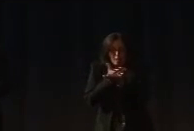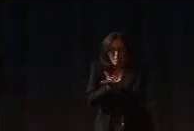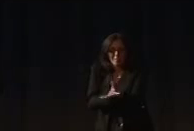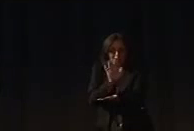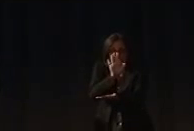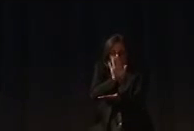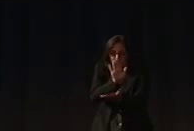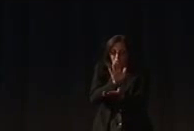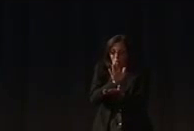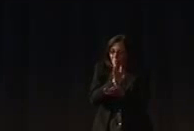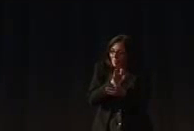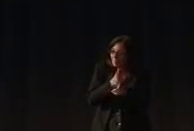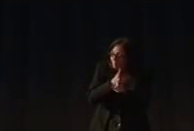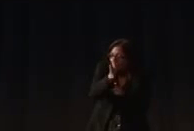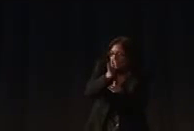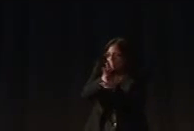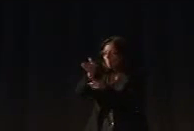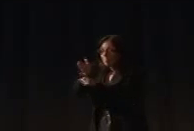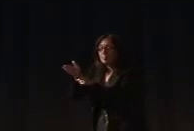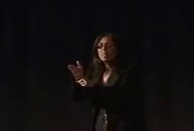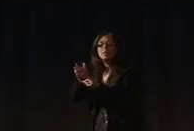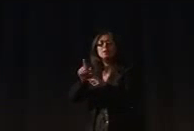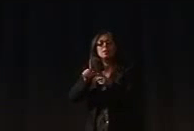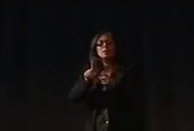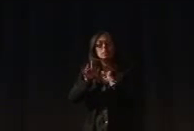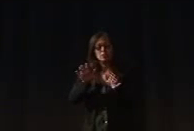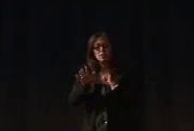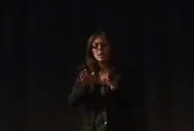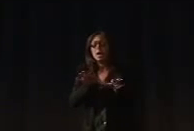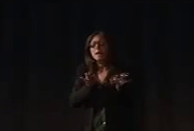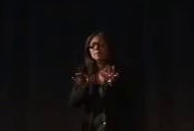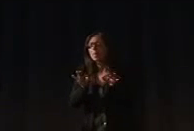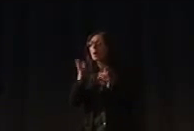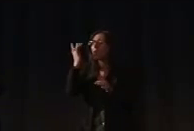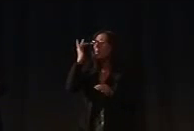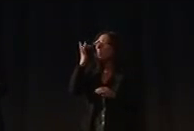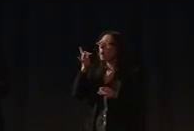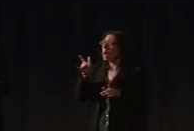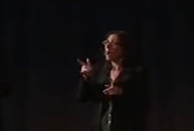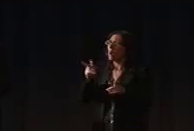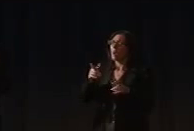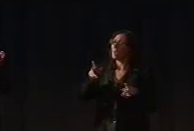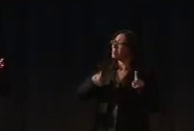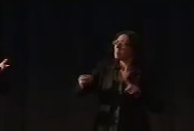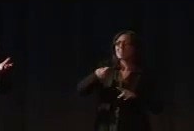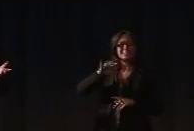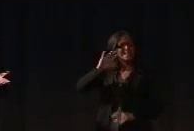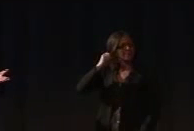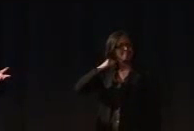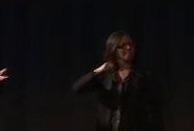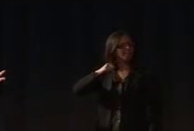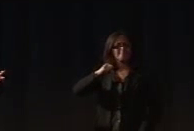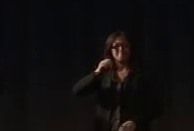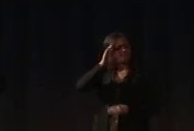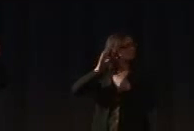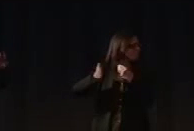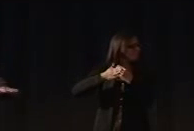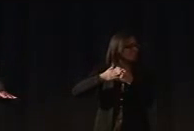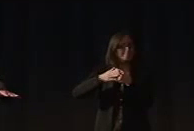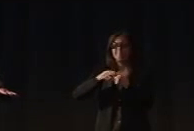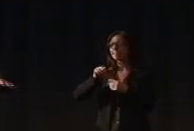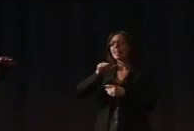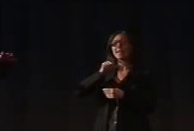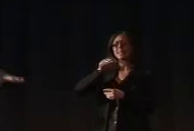space and time? Why is it so difficult to make yourself sensitive to this new situation? Because we don't have experience.